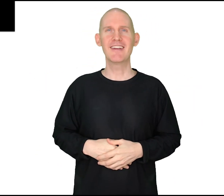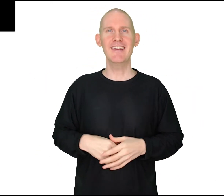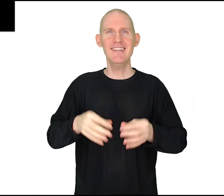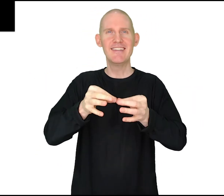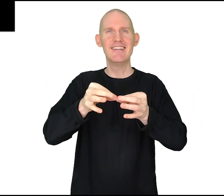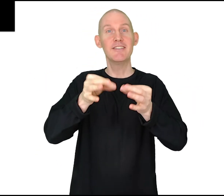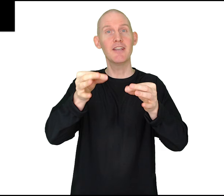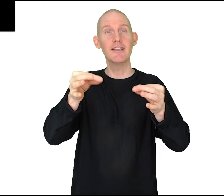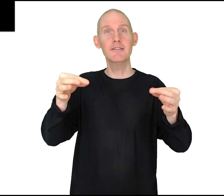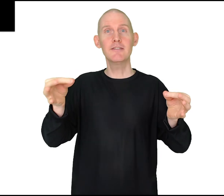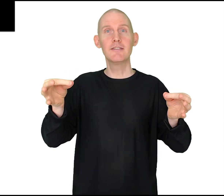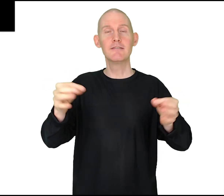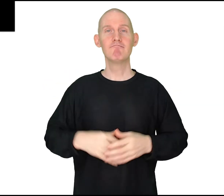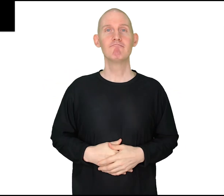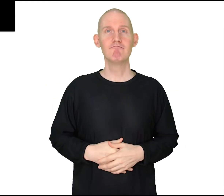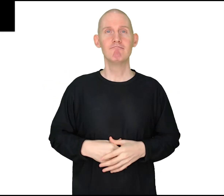again. Sentence.